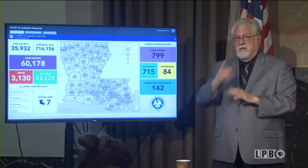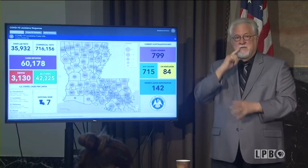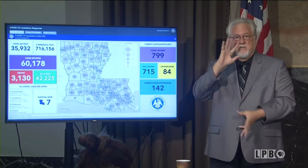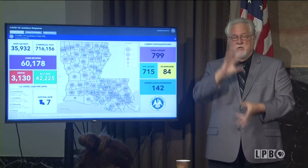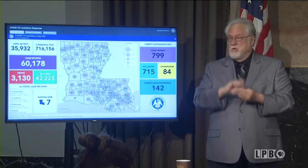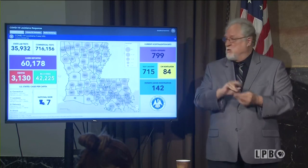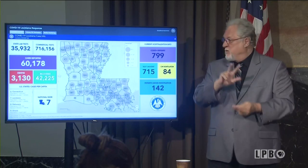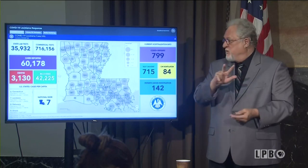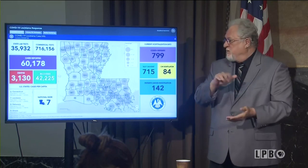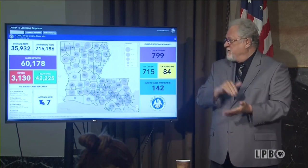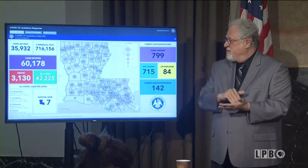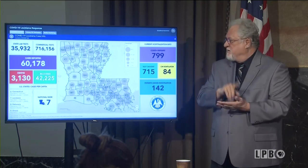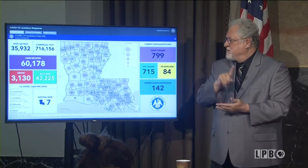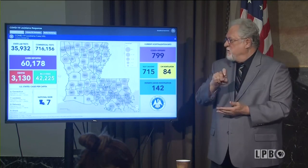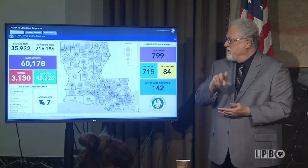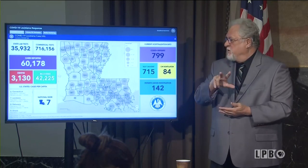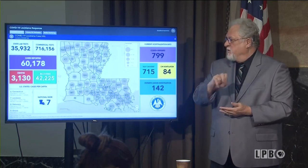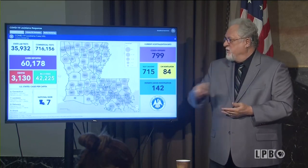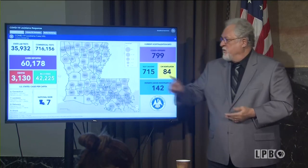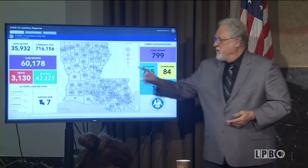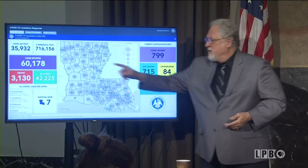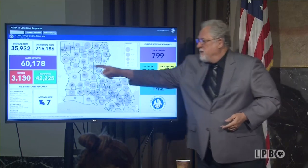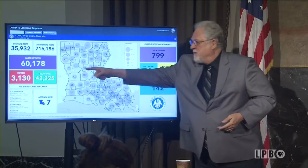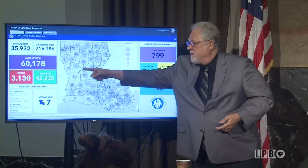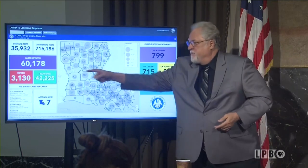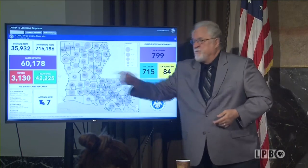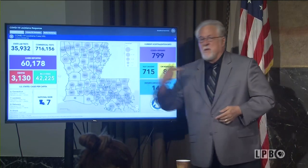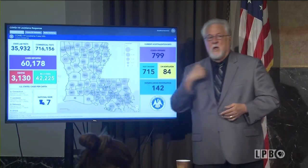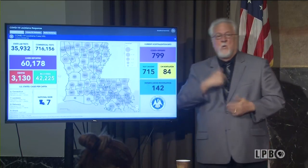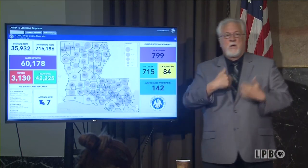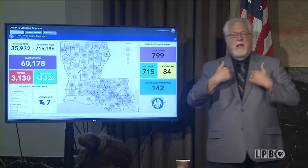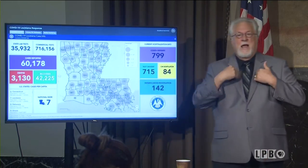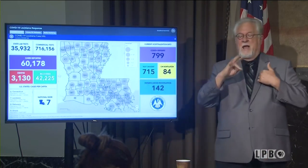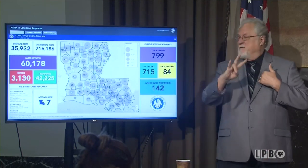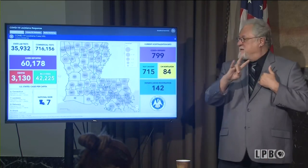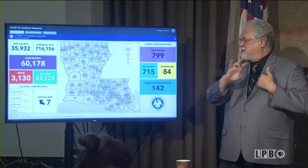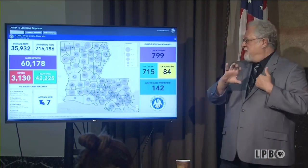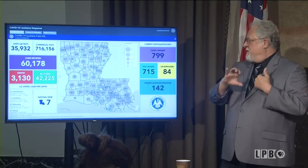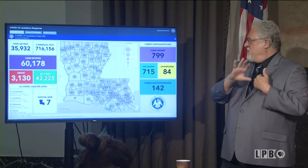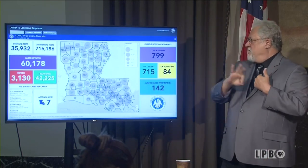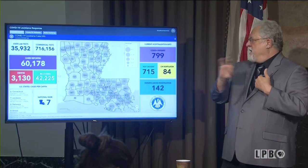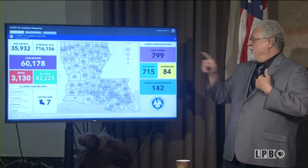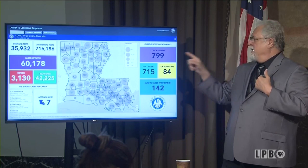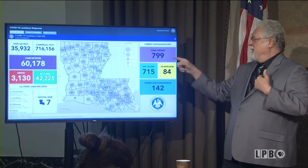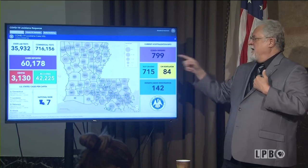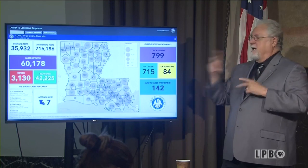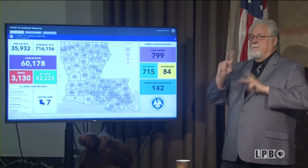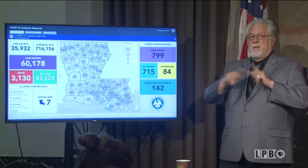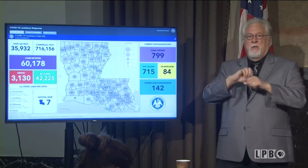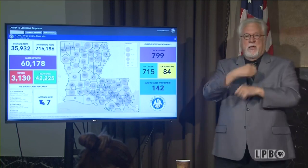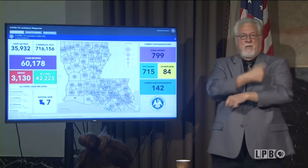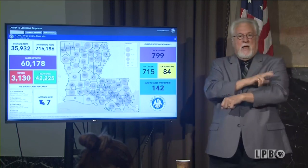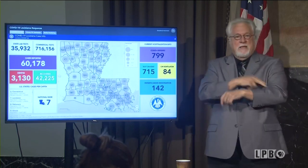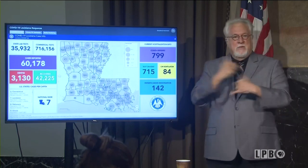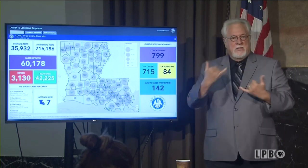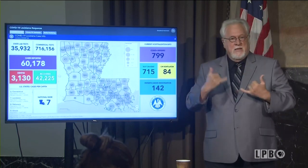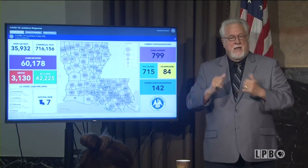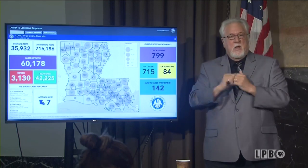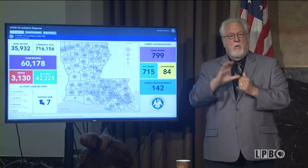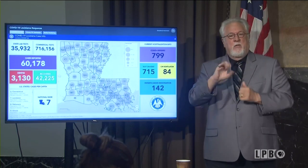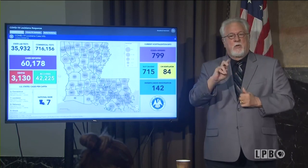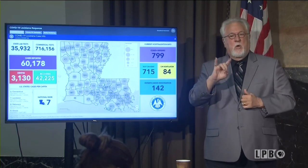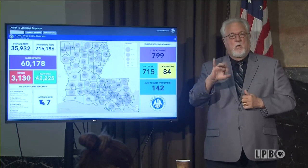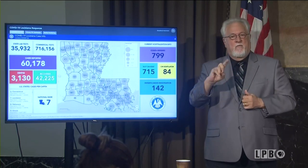of 3,130 thus far. We have 799 patients in the hospital today with